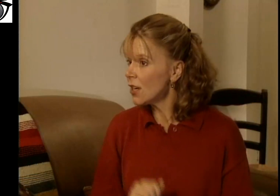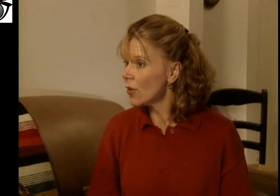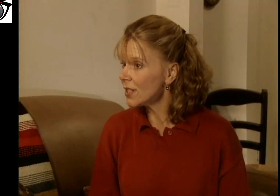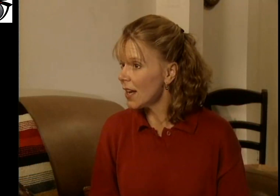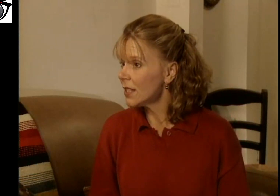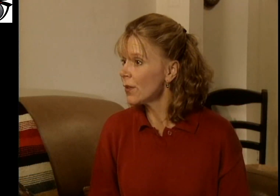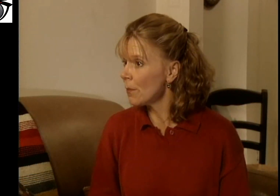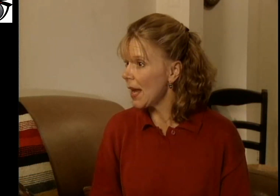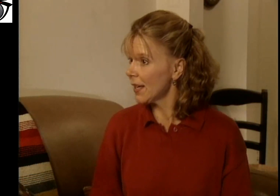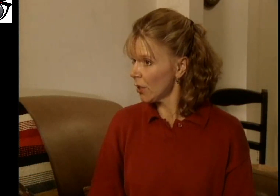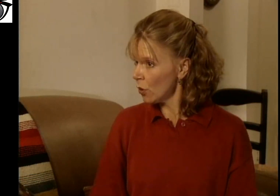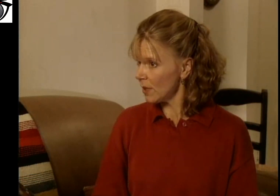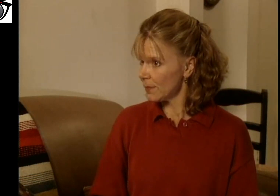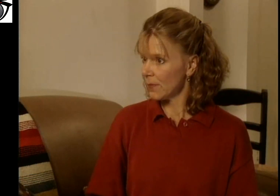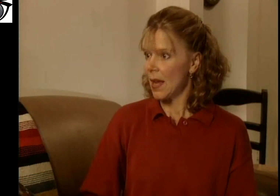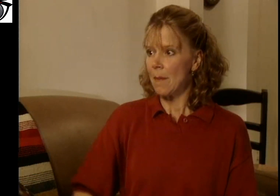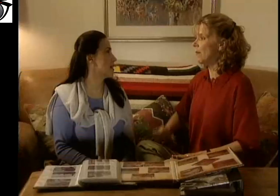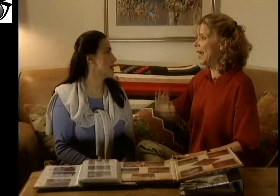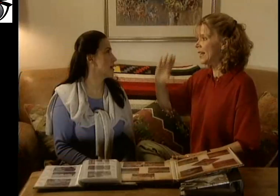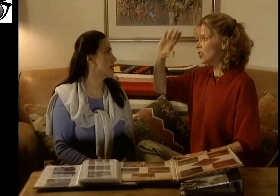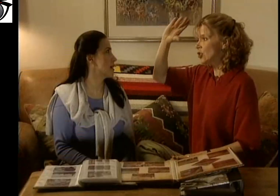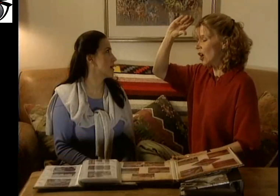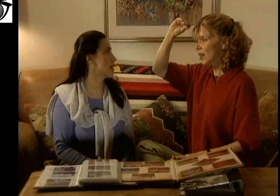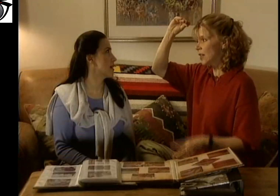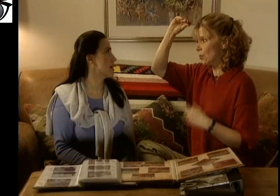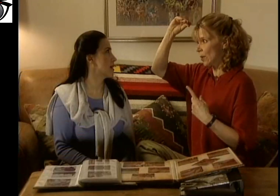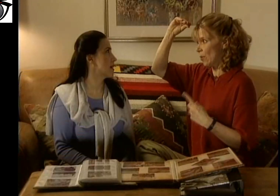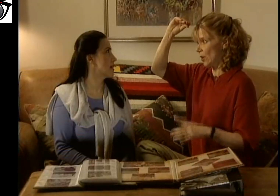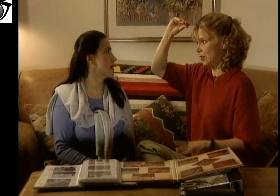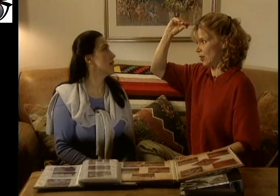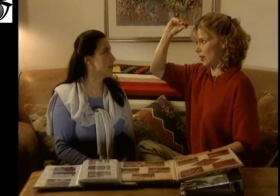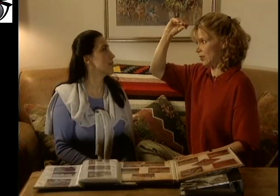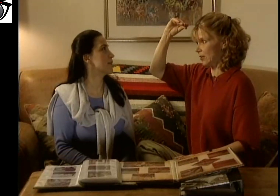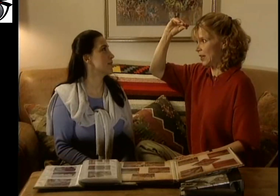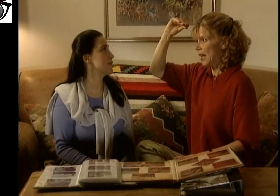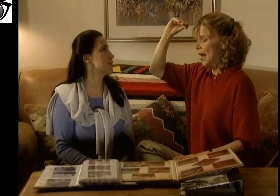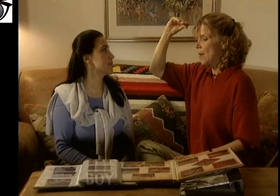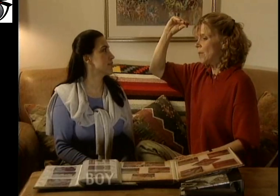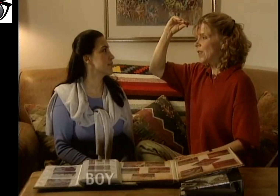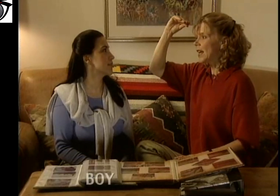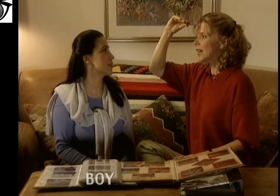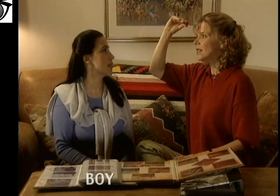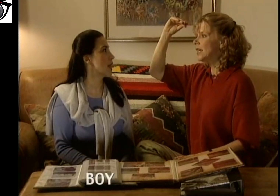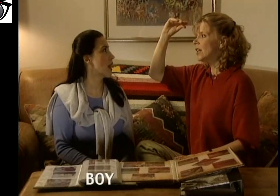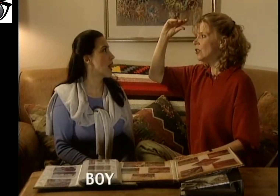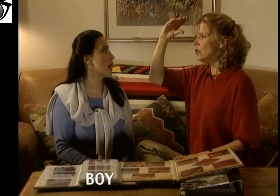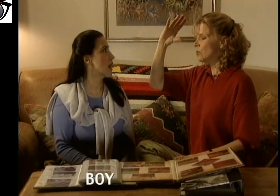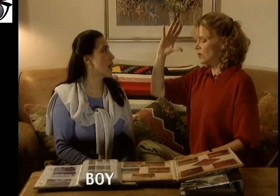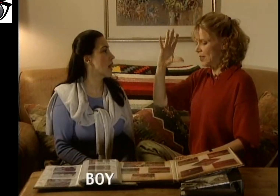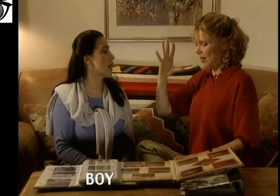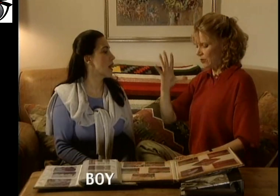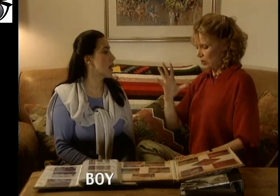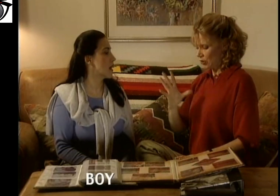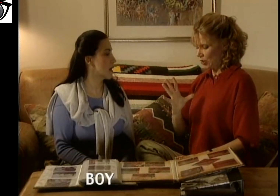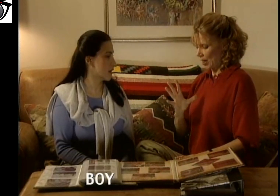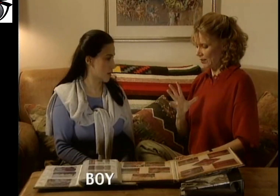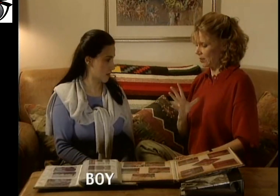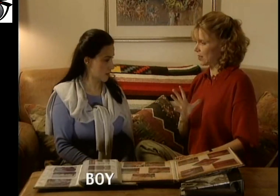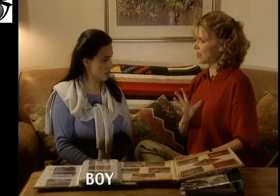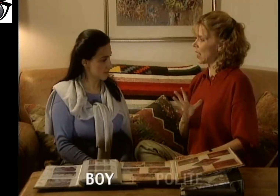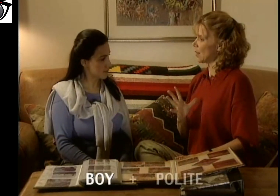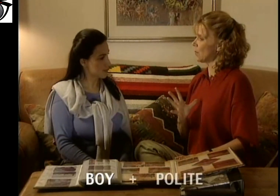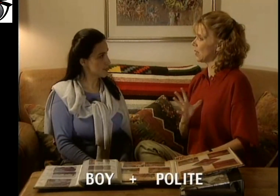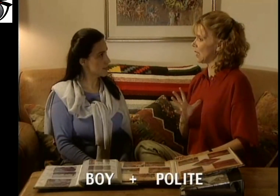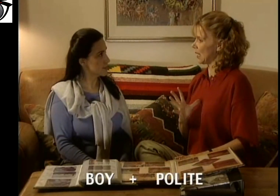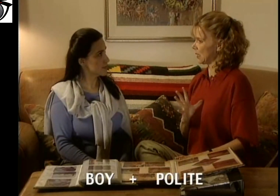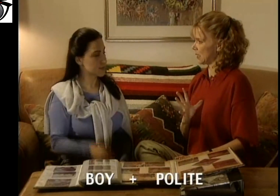Now you need to know the signs for man and woman. Man starts up where boy starts, but then it continues to move down to the